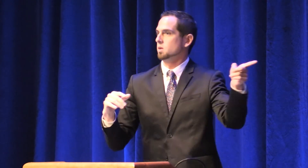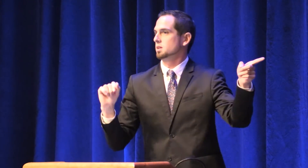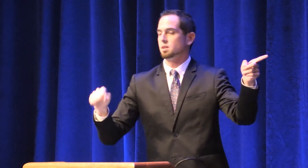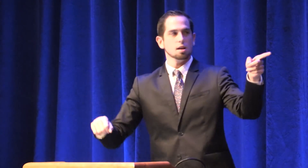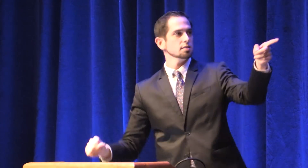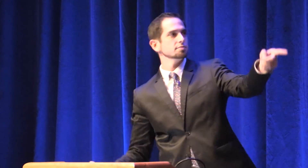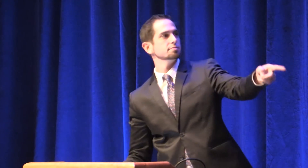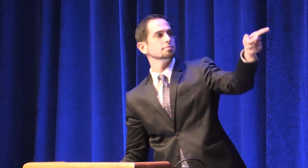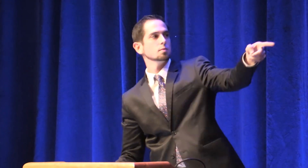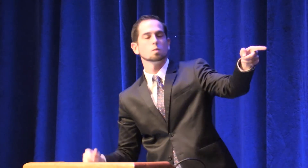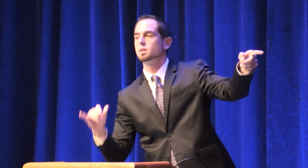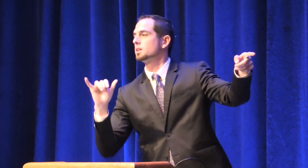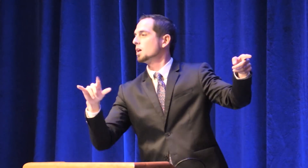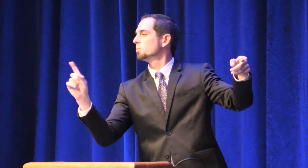on America's Got Talent.